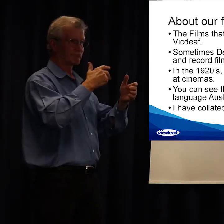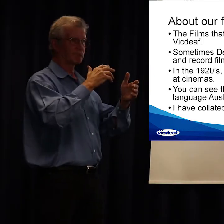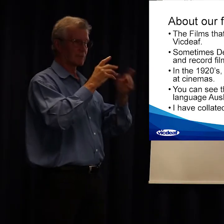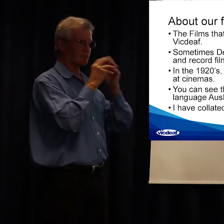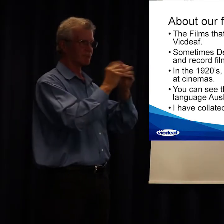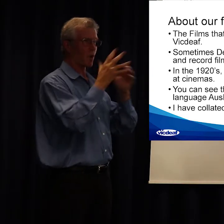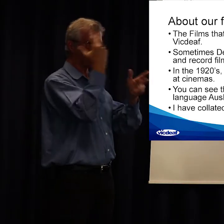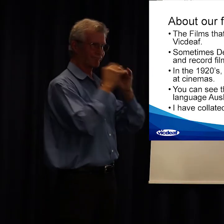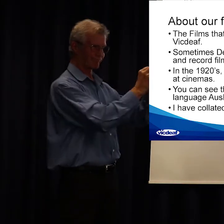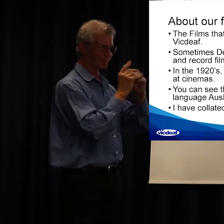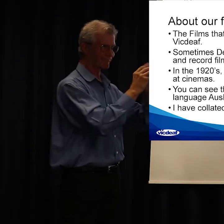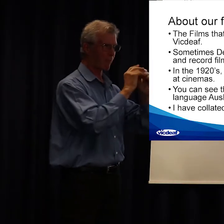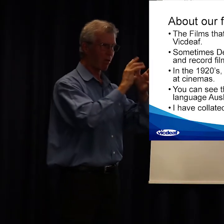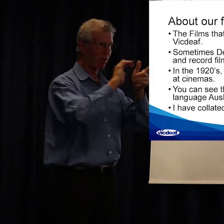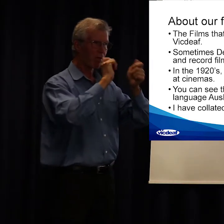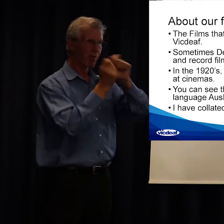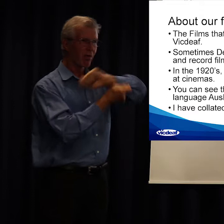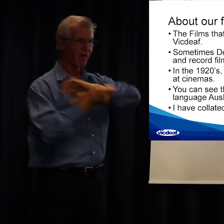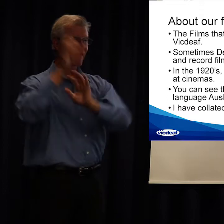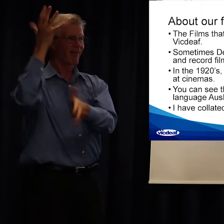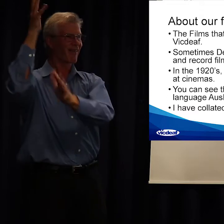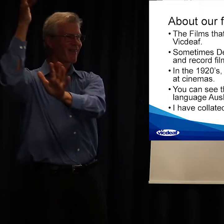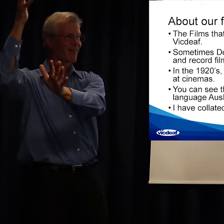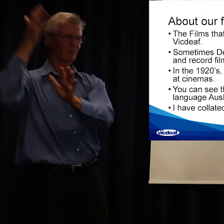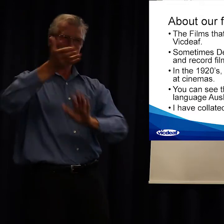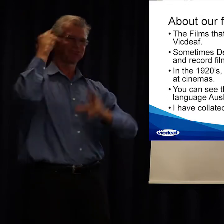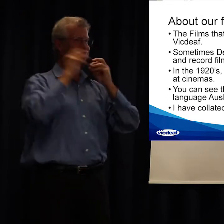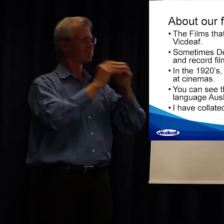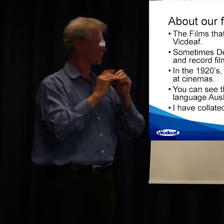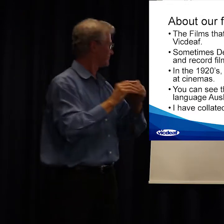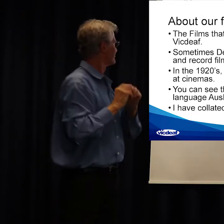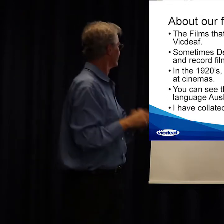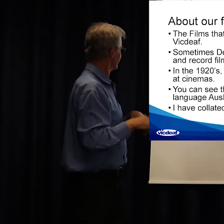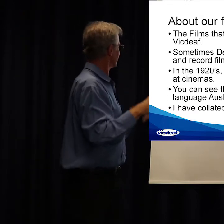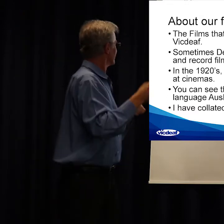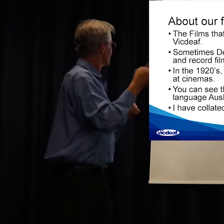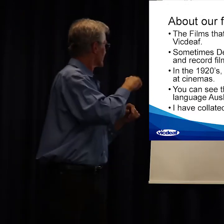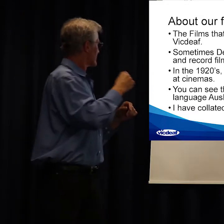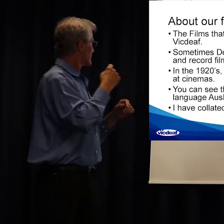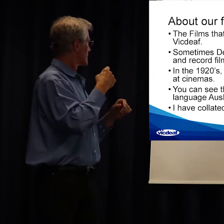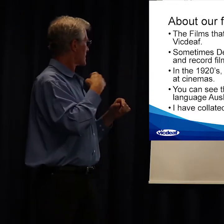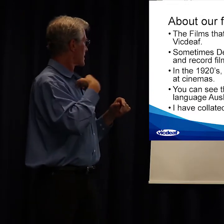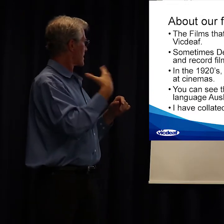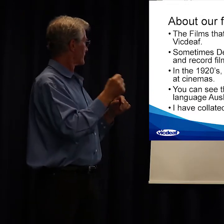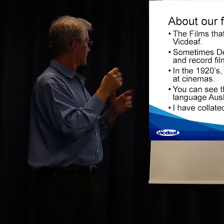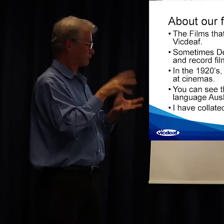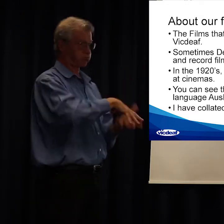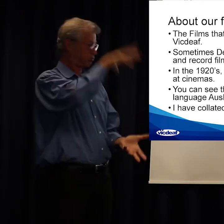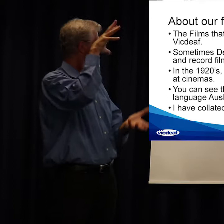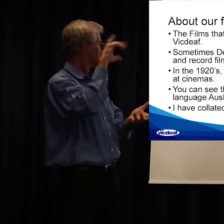And you can see through these films the evolution of Australian Sign Language. It has changed over the past 100